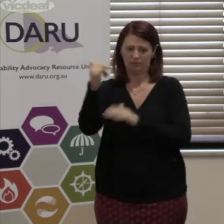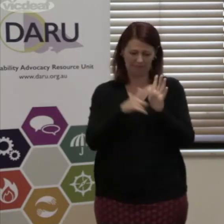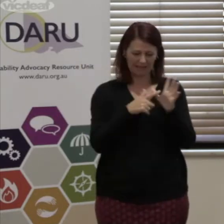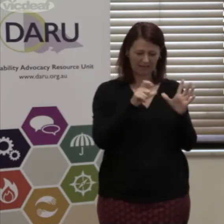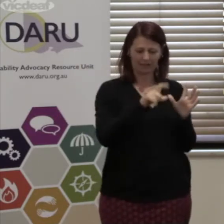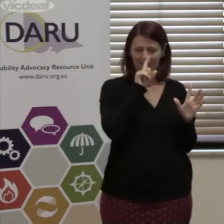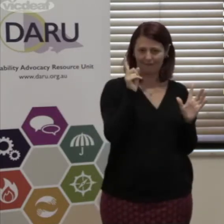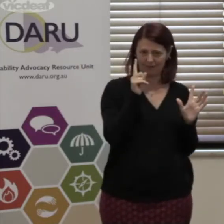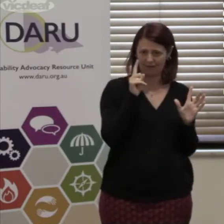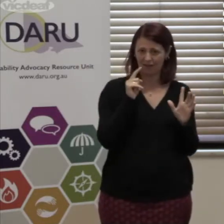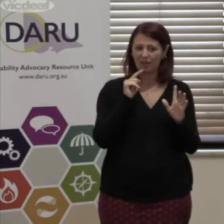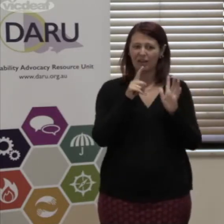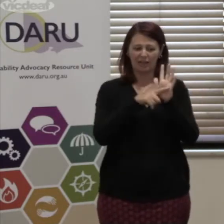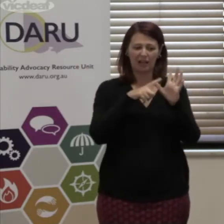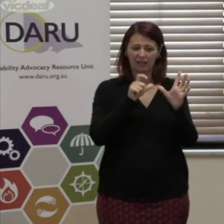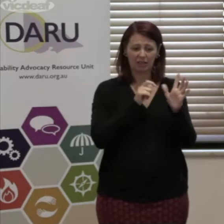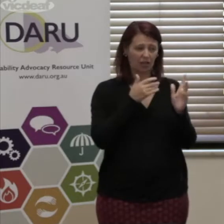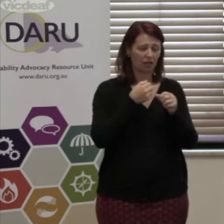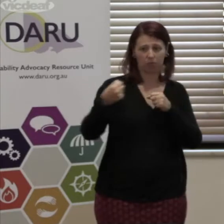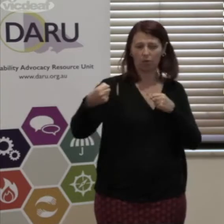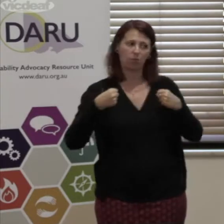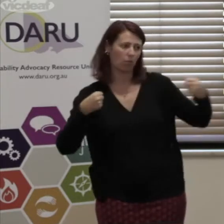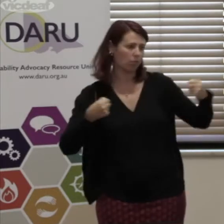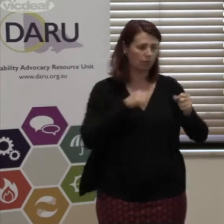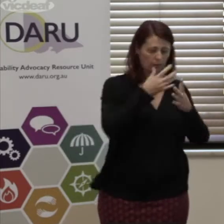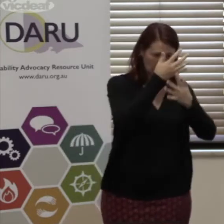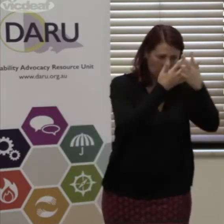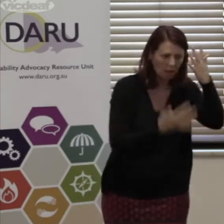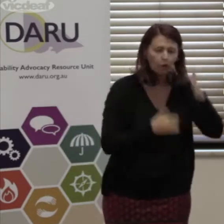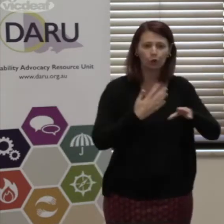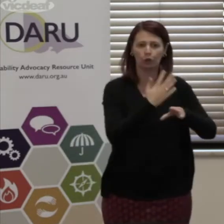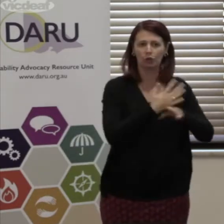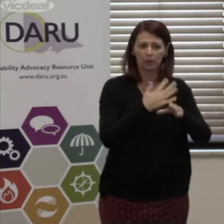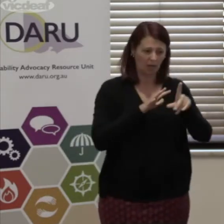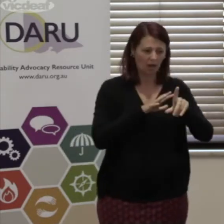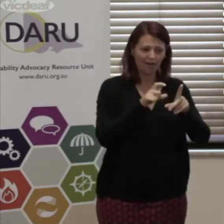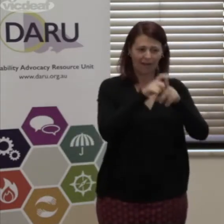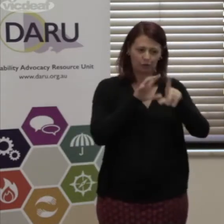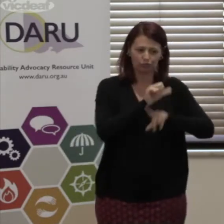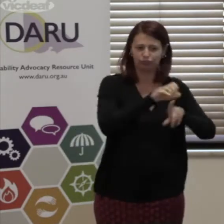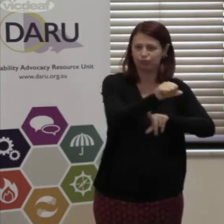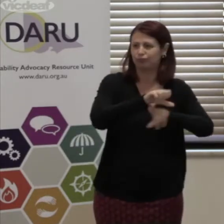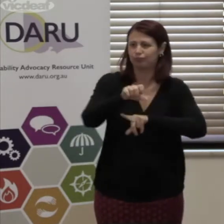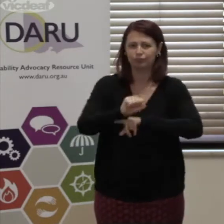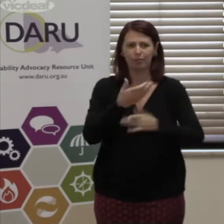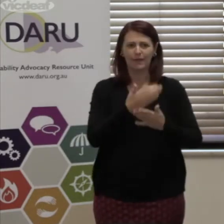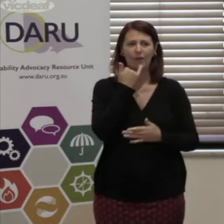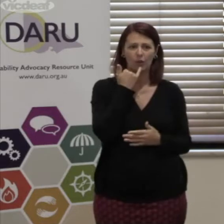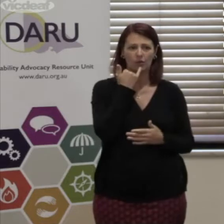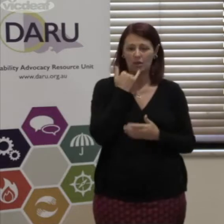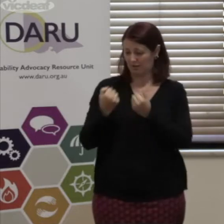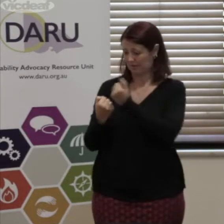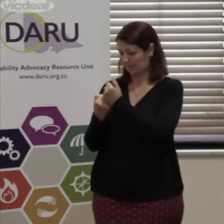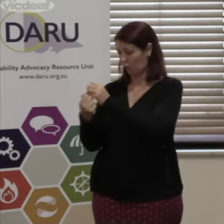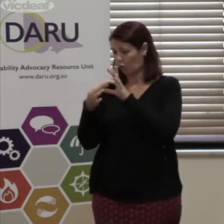The local area coordinator's pulled 1,000 different directions at once. Going to be hard to catch them on the phone. The support coordinators are supposed